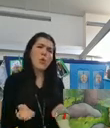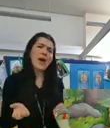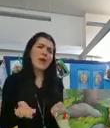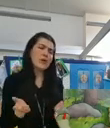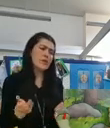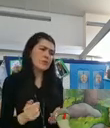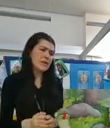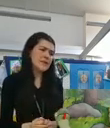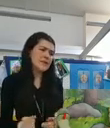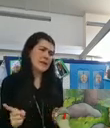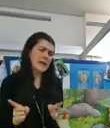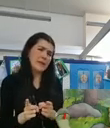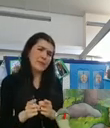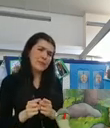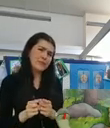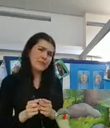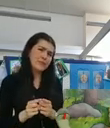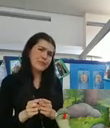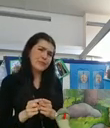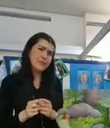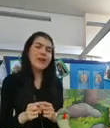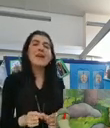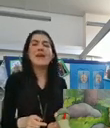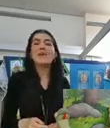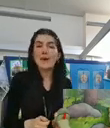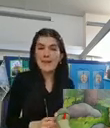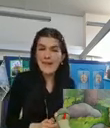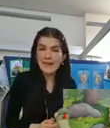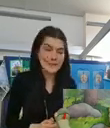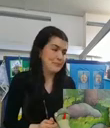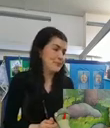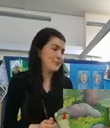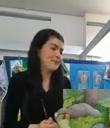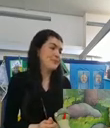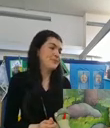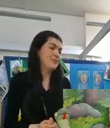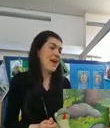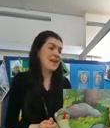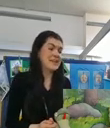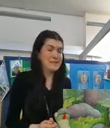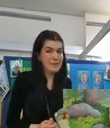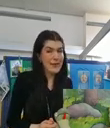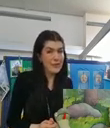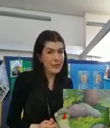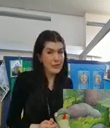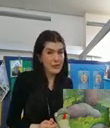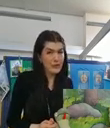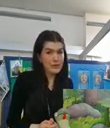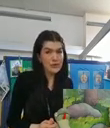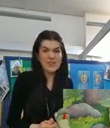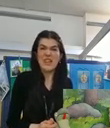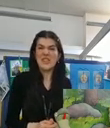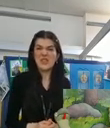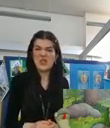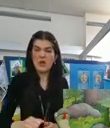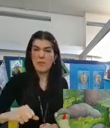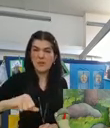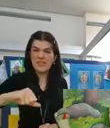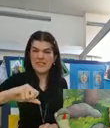"Where are you meeting him?" "Here by the lake. And his favourite food is scrambled